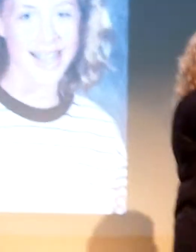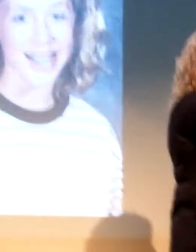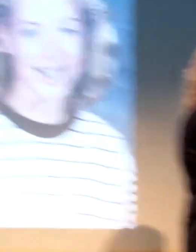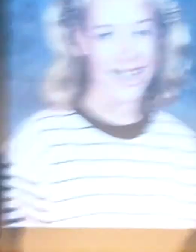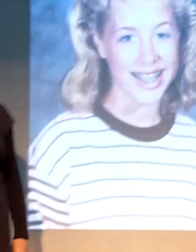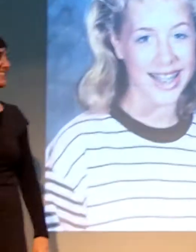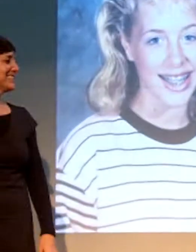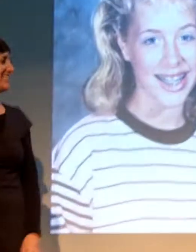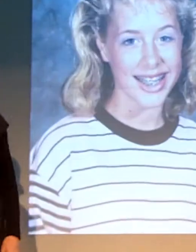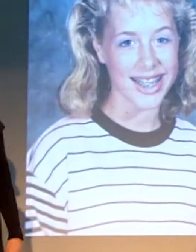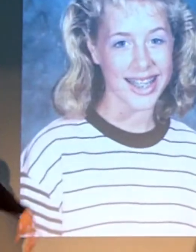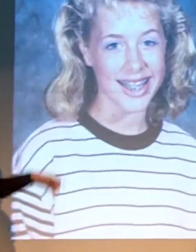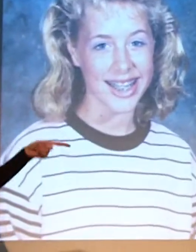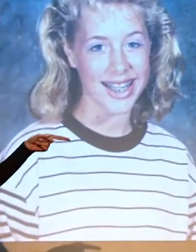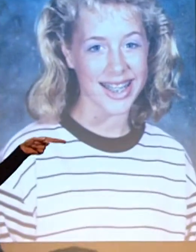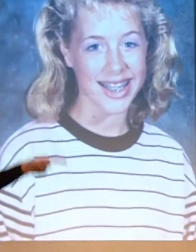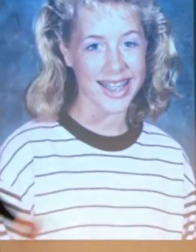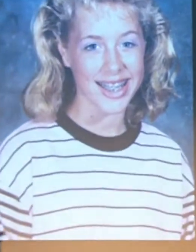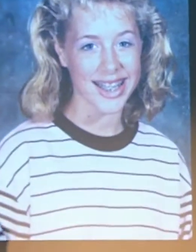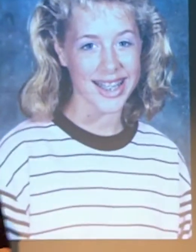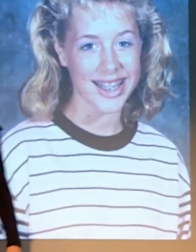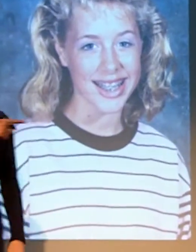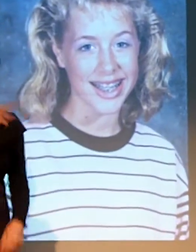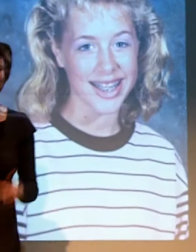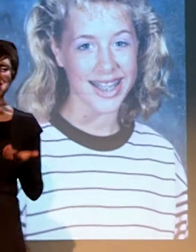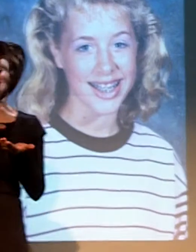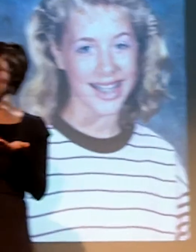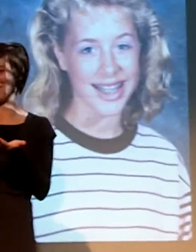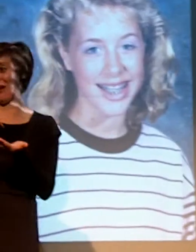It's Holy Diver. This is the best song in the world.